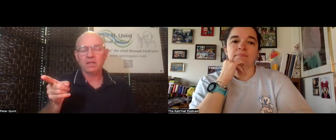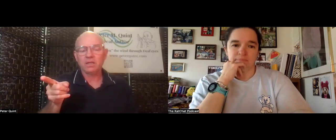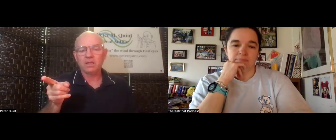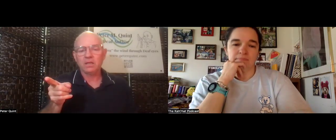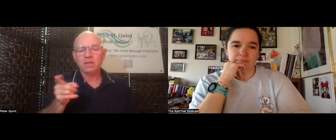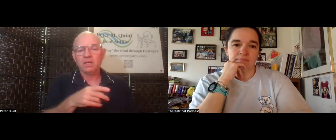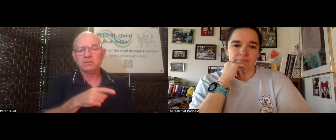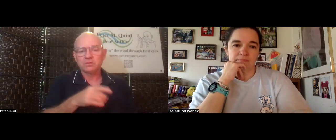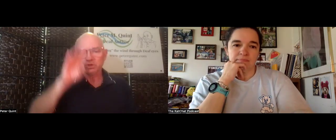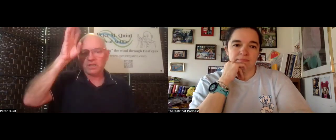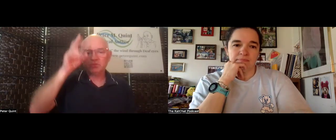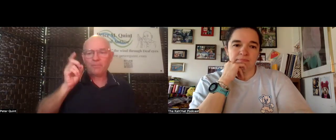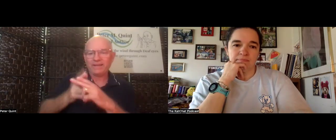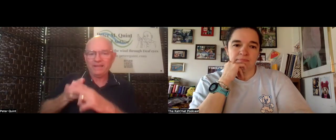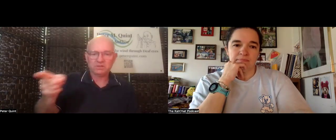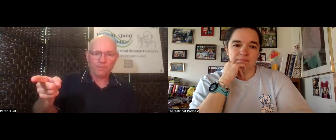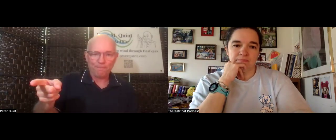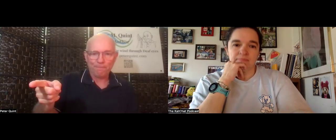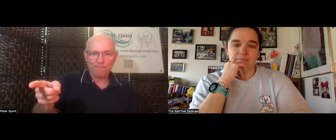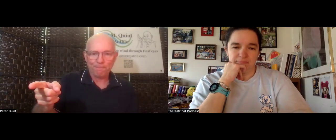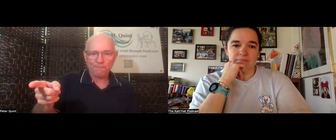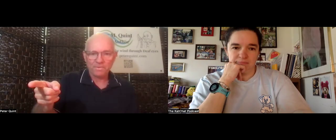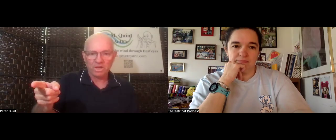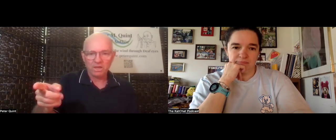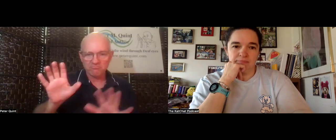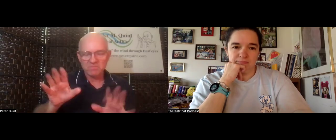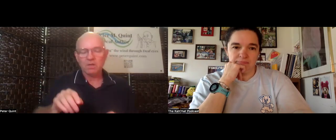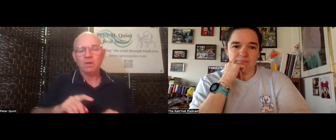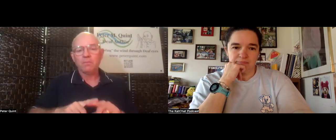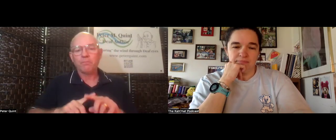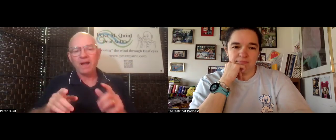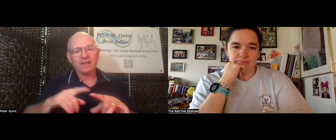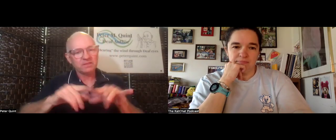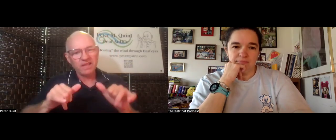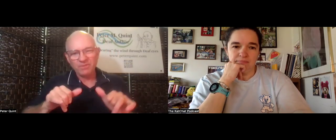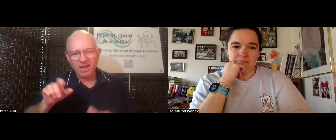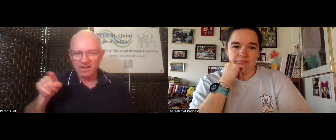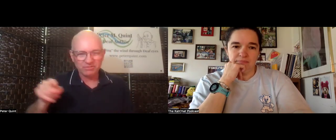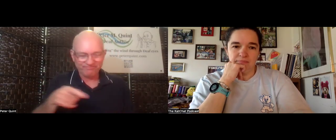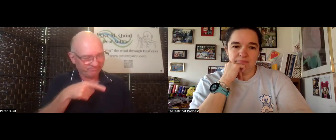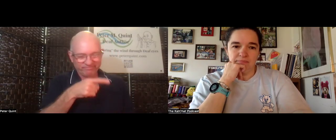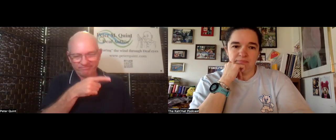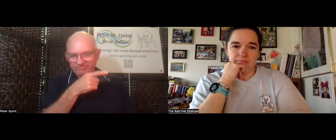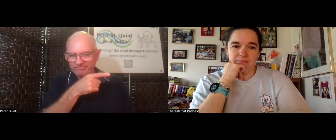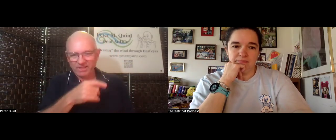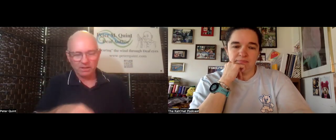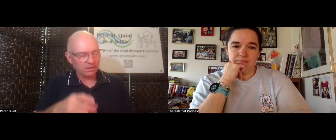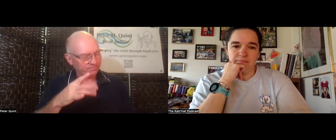sign. So she comes up and names him. Okay. But at the same time,